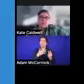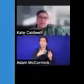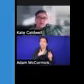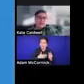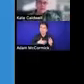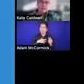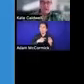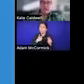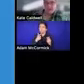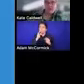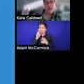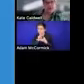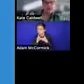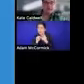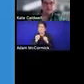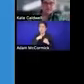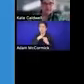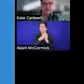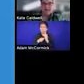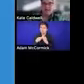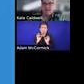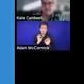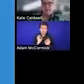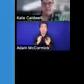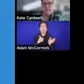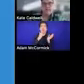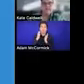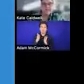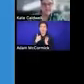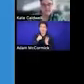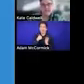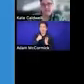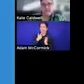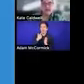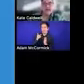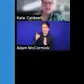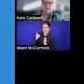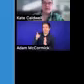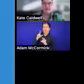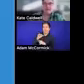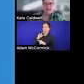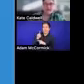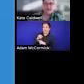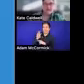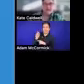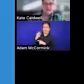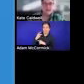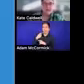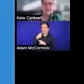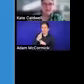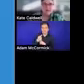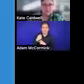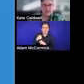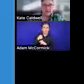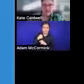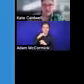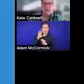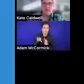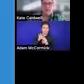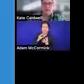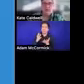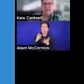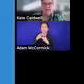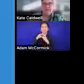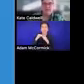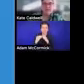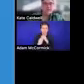And I'm going to be talking about intersectionality and qualitative data. I am the Director of Research and Policy